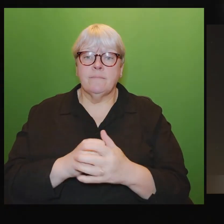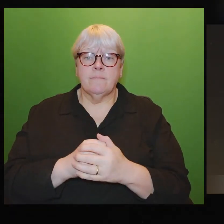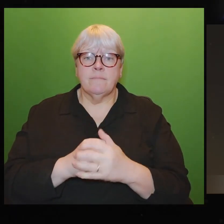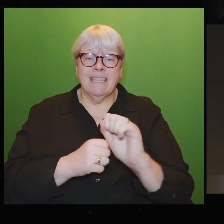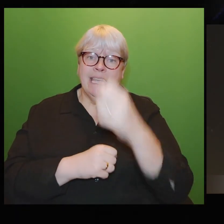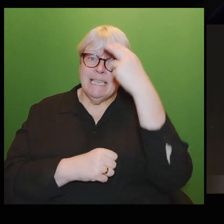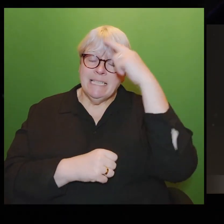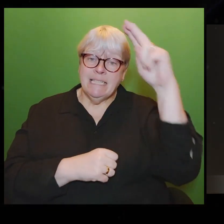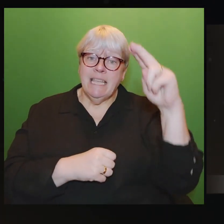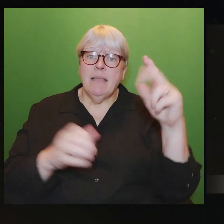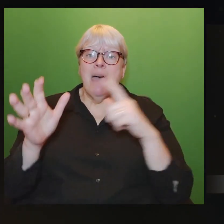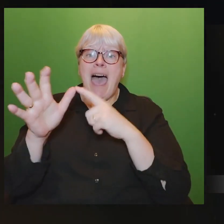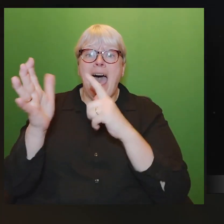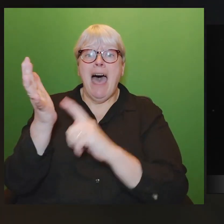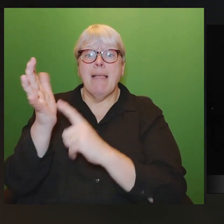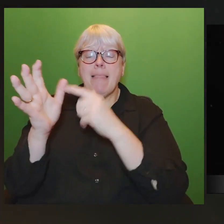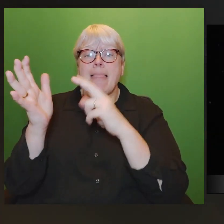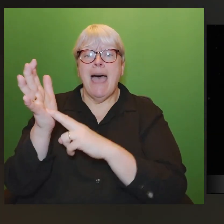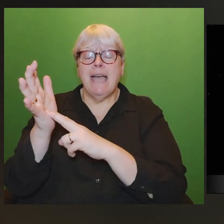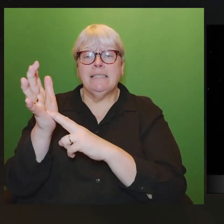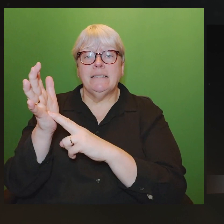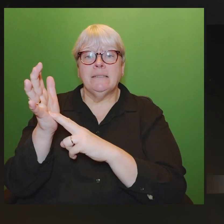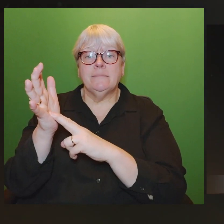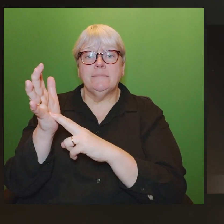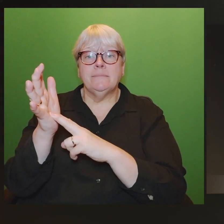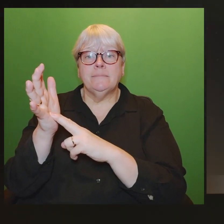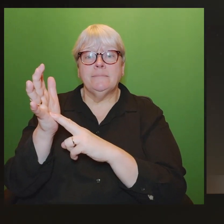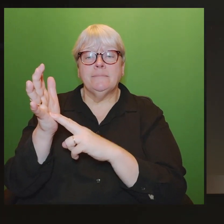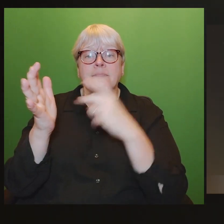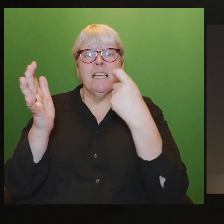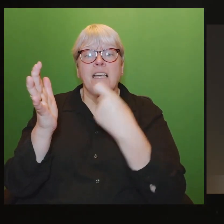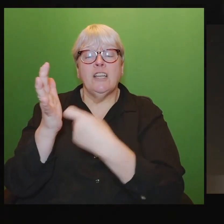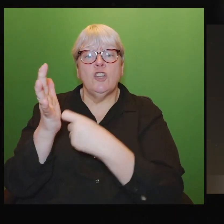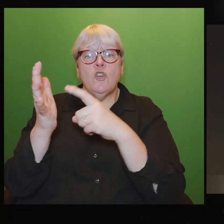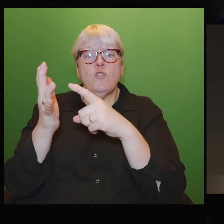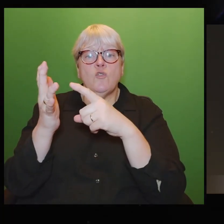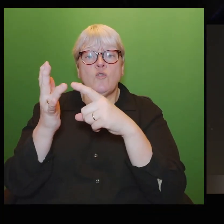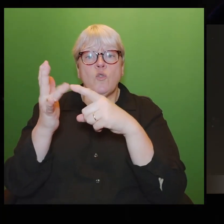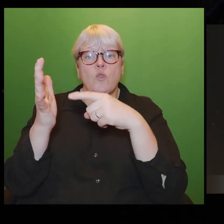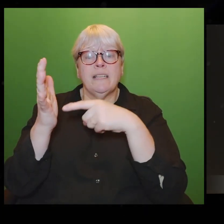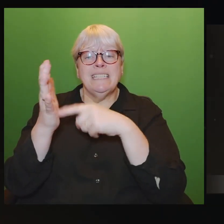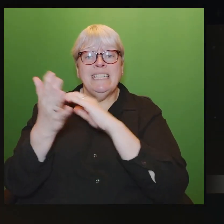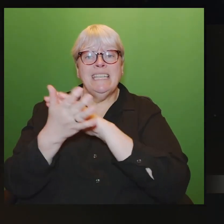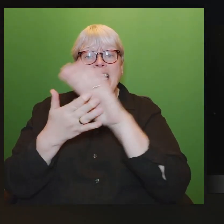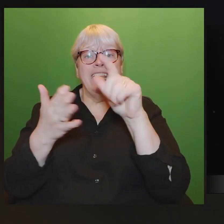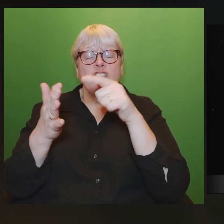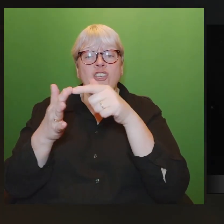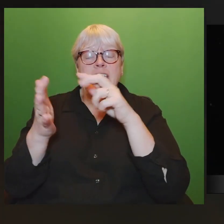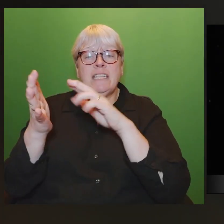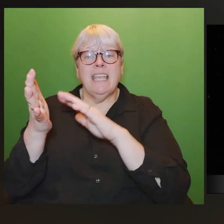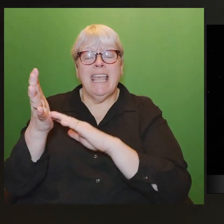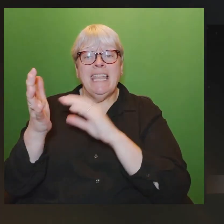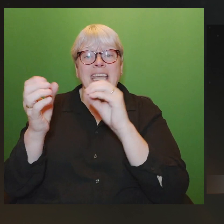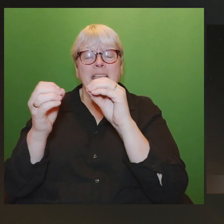Alan Rothenberg, and Alan sent me lots of photographs and information about the family.